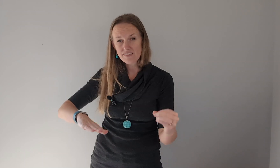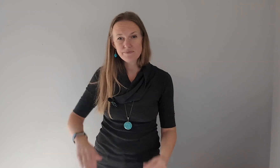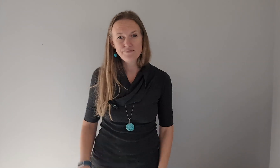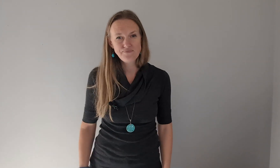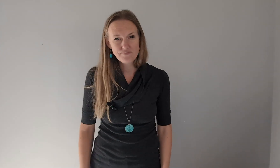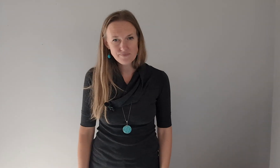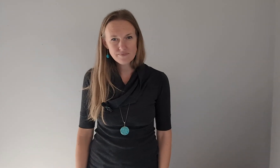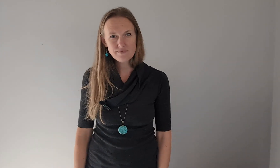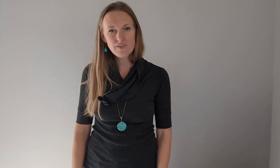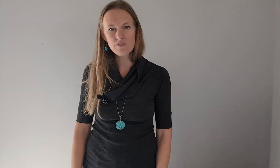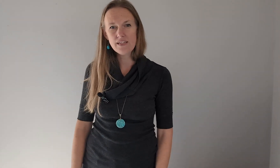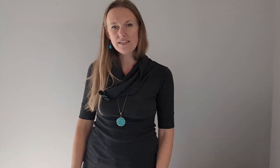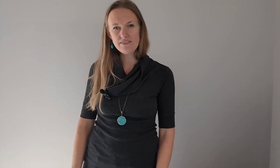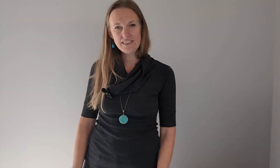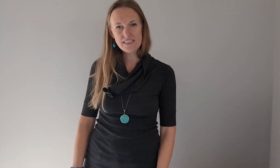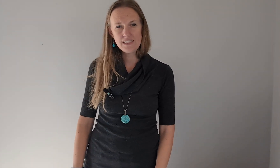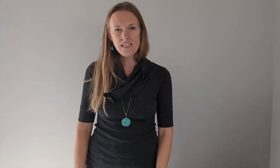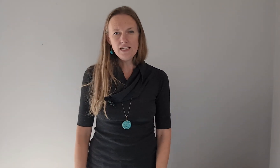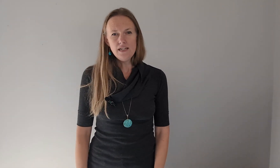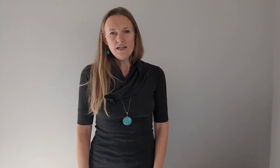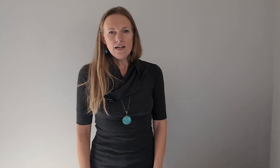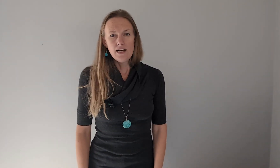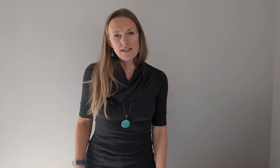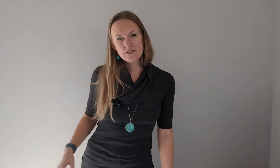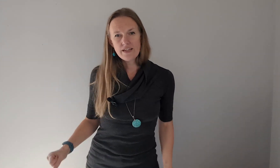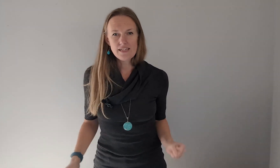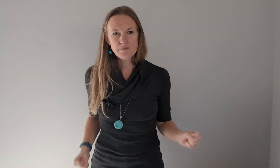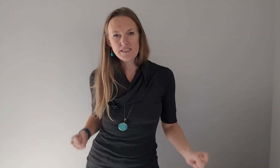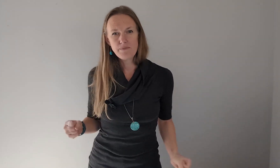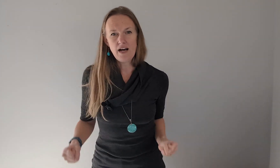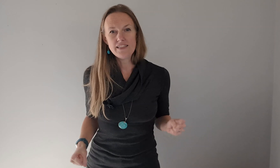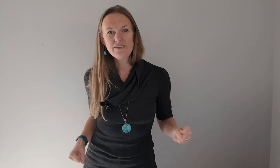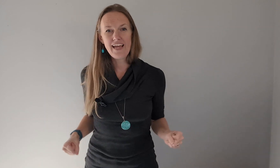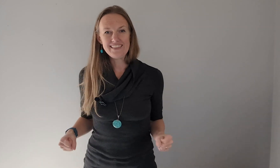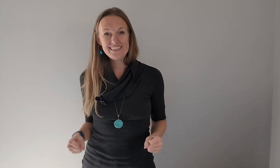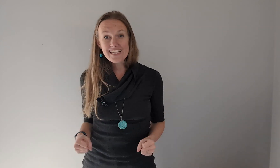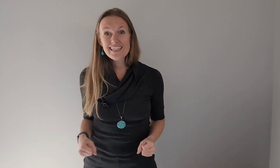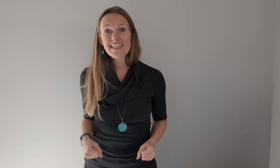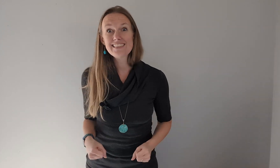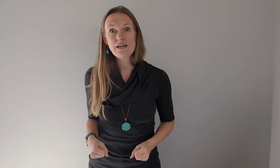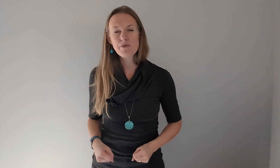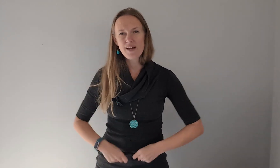it. Running out of it. Oh, sorry, I lost my spot. Okay, sin